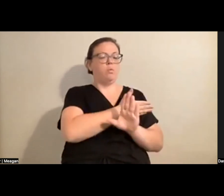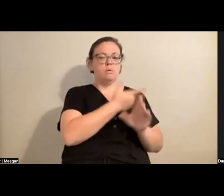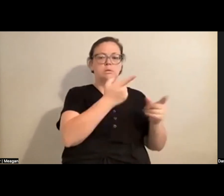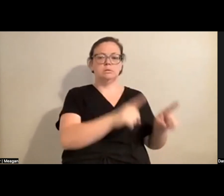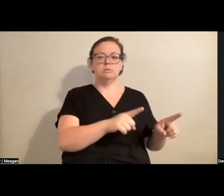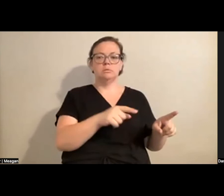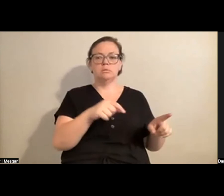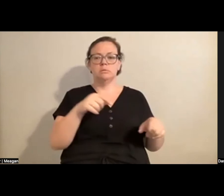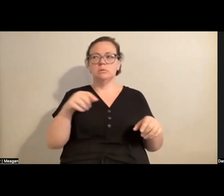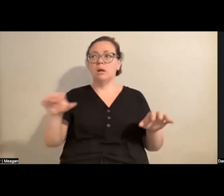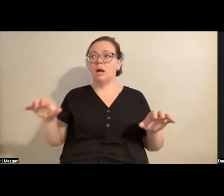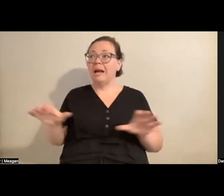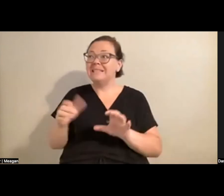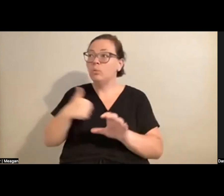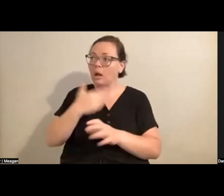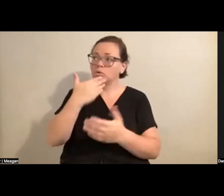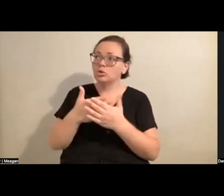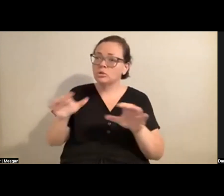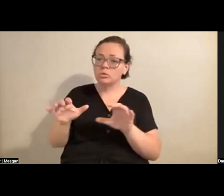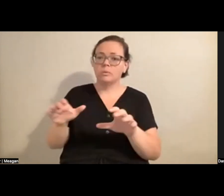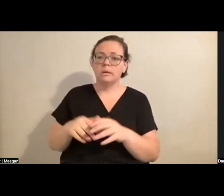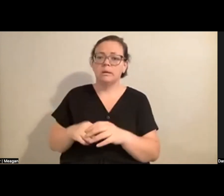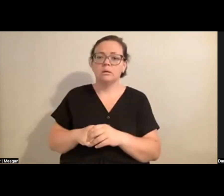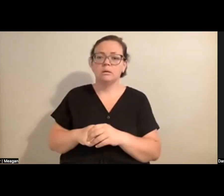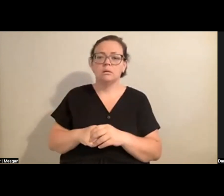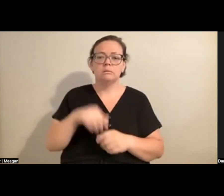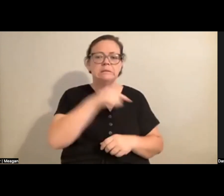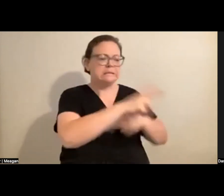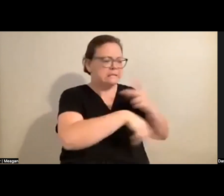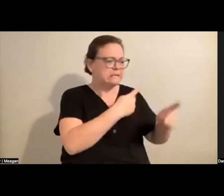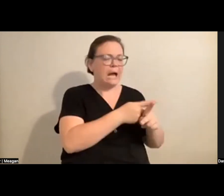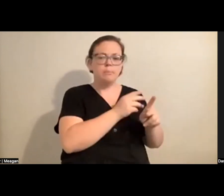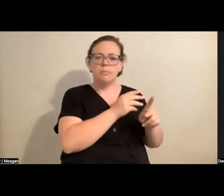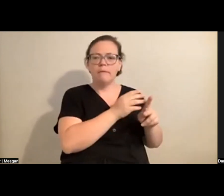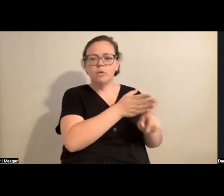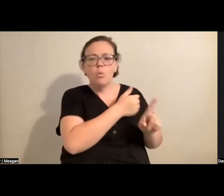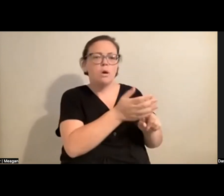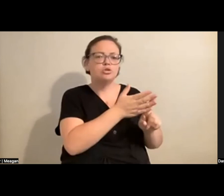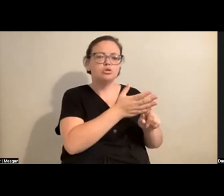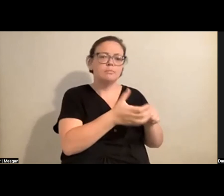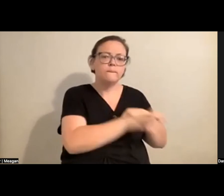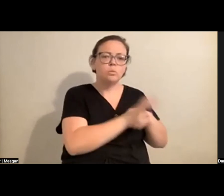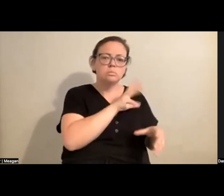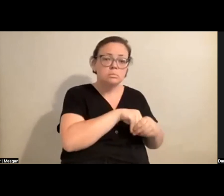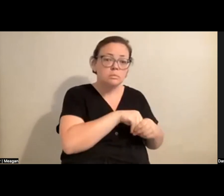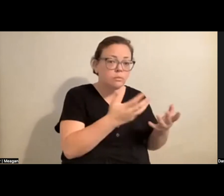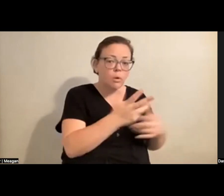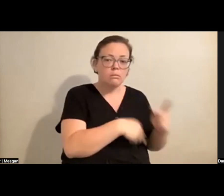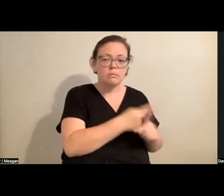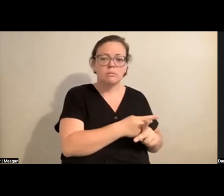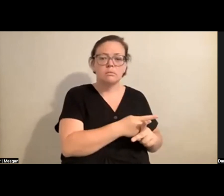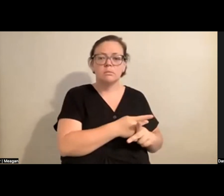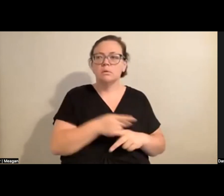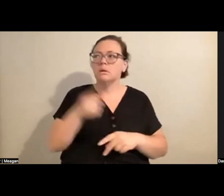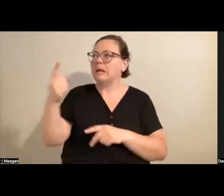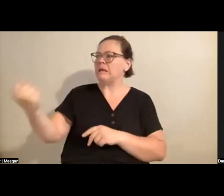the thing I was good at. The form said type of coercion or force involved. The name